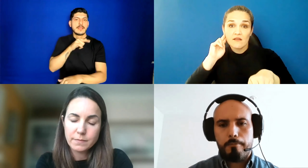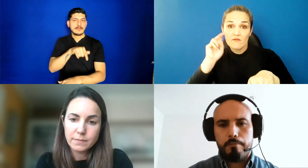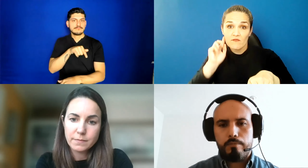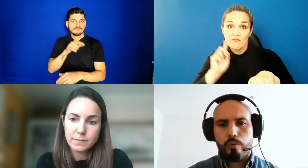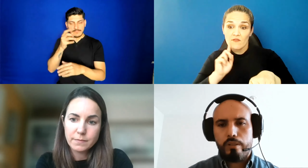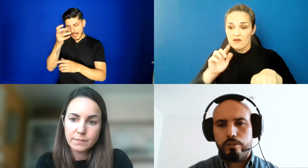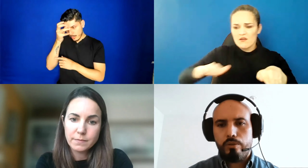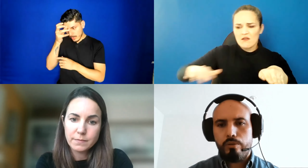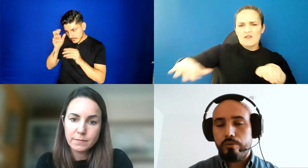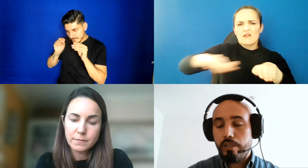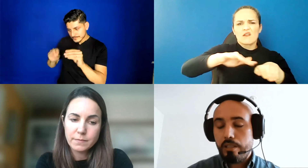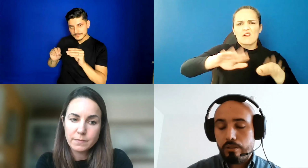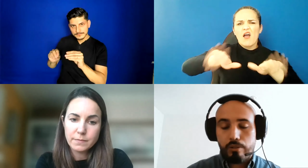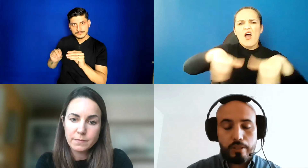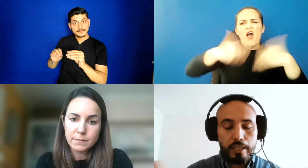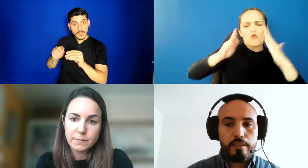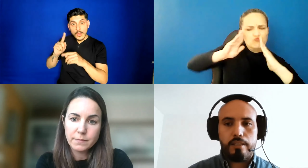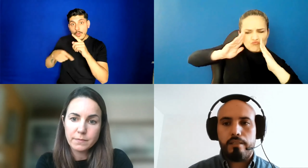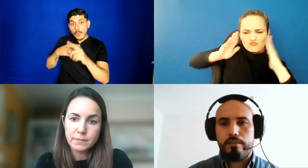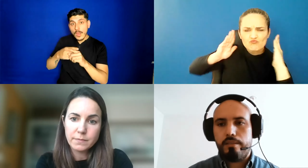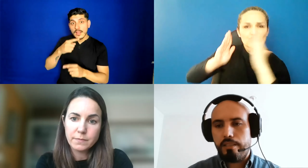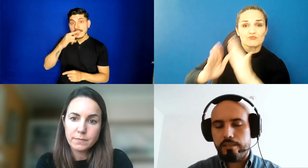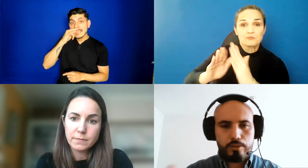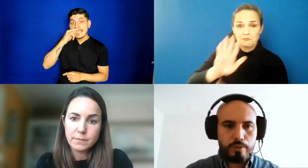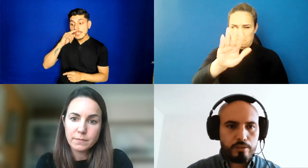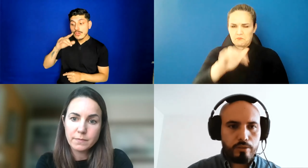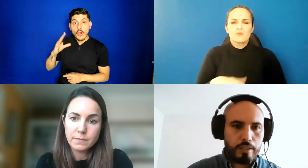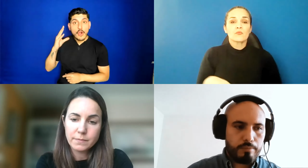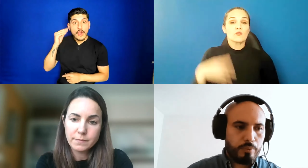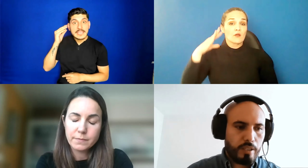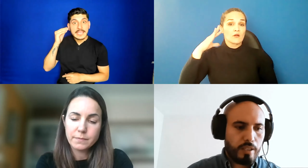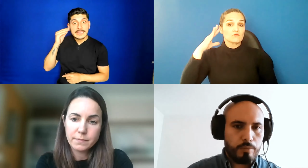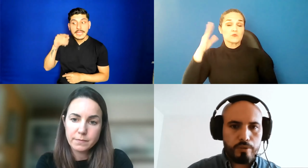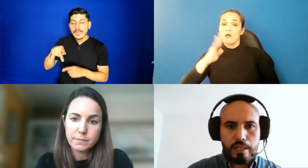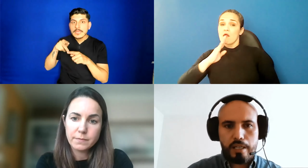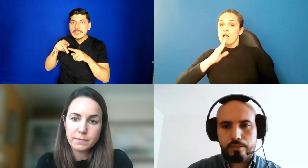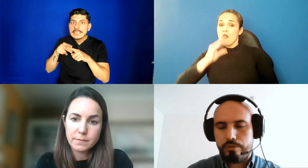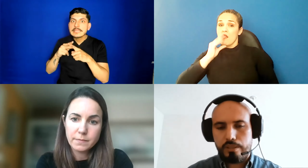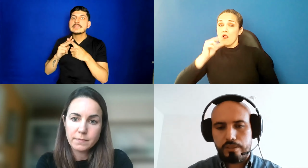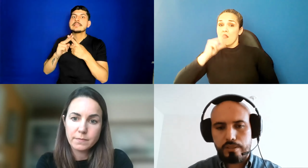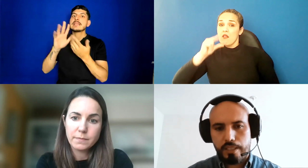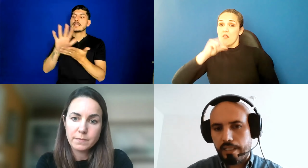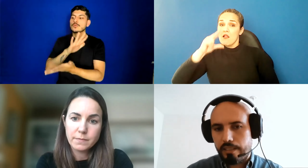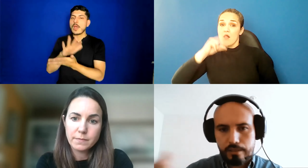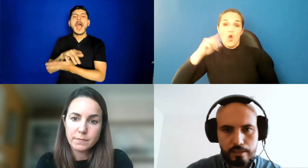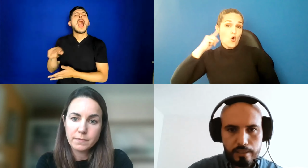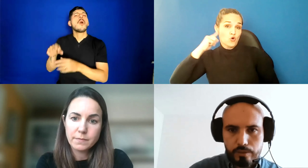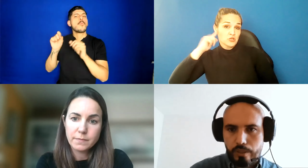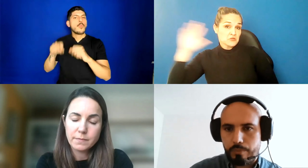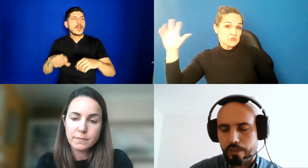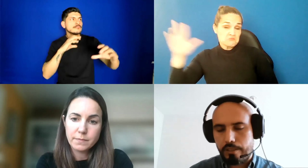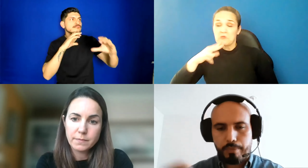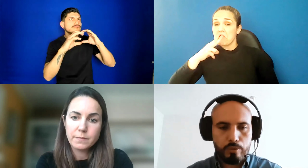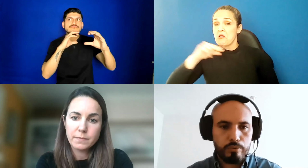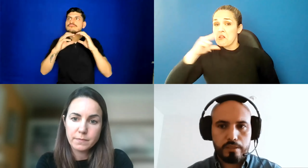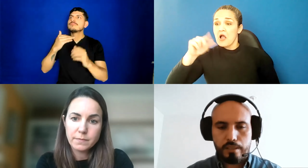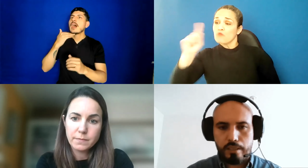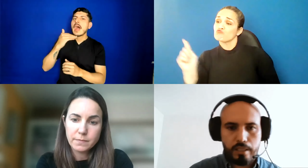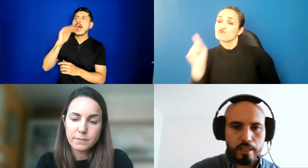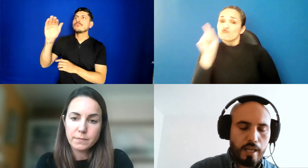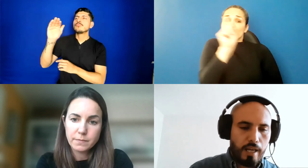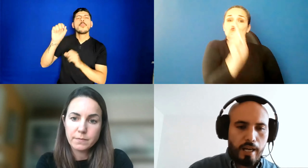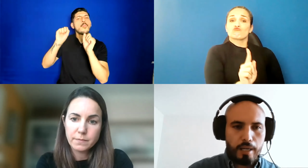educational community. When a child that he can hear, he can, and